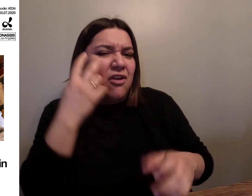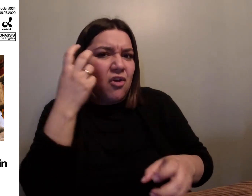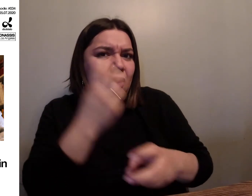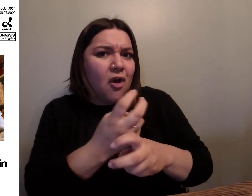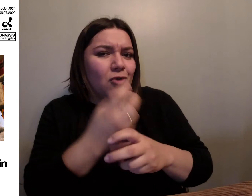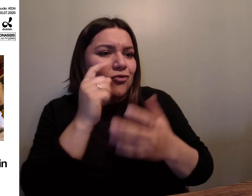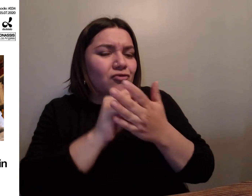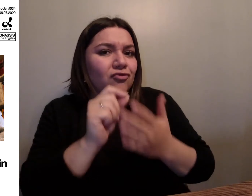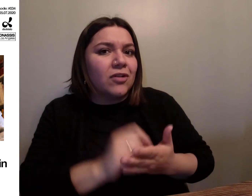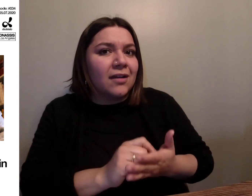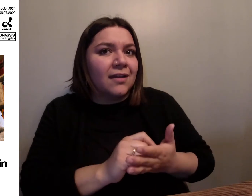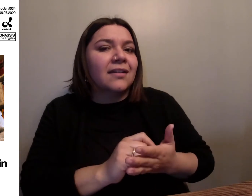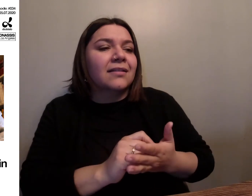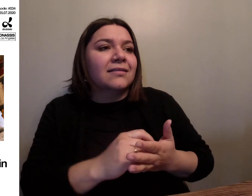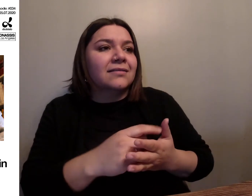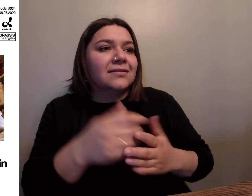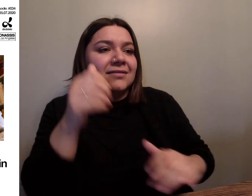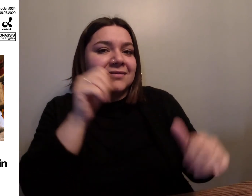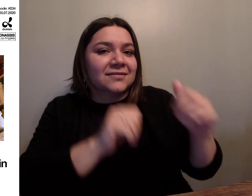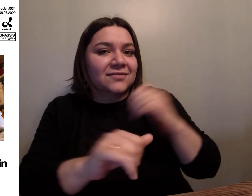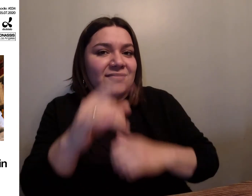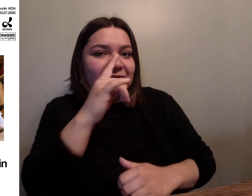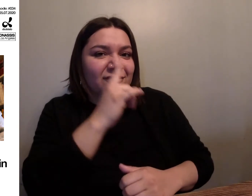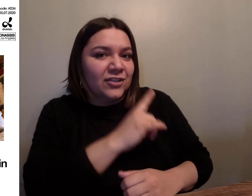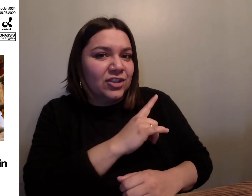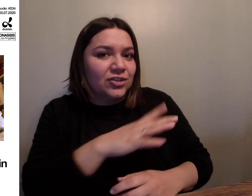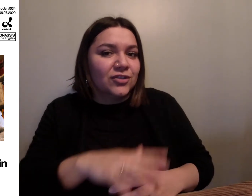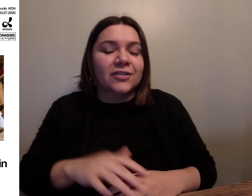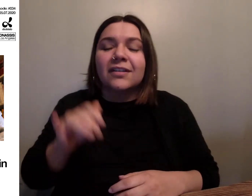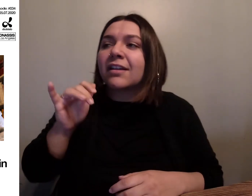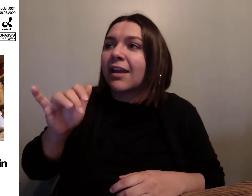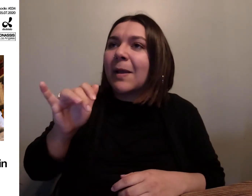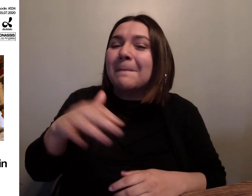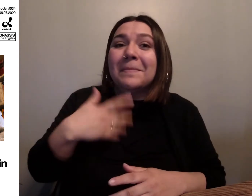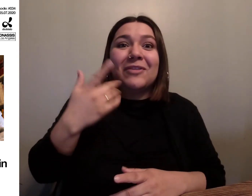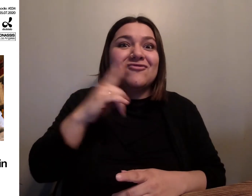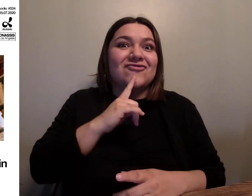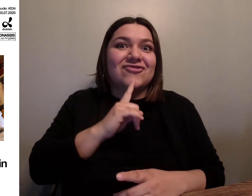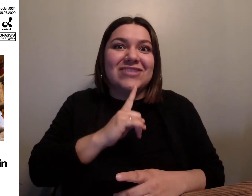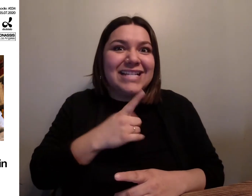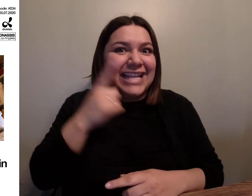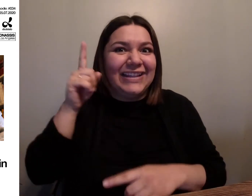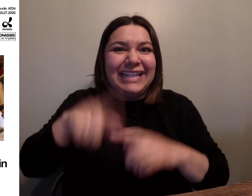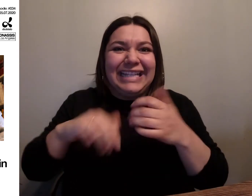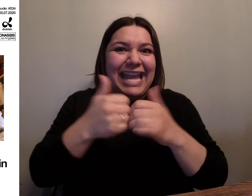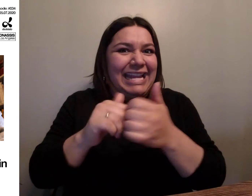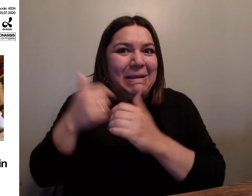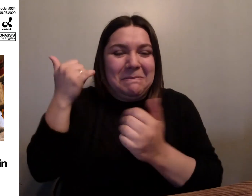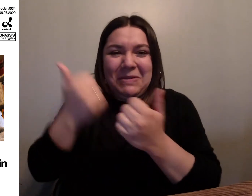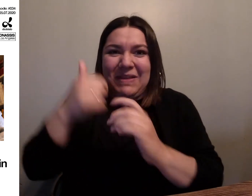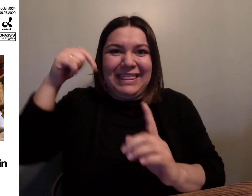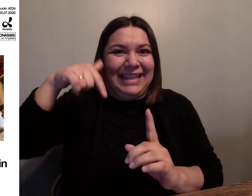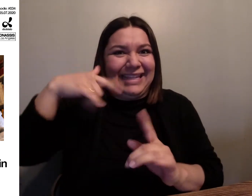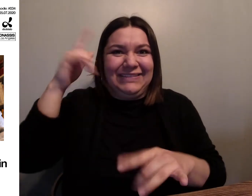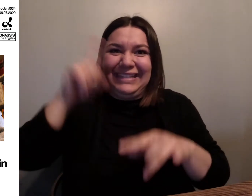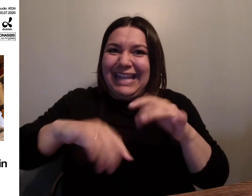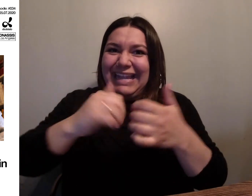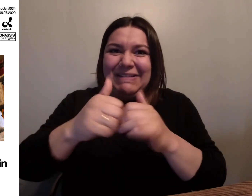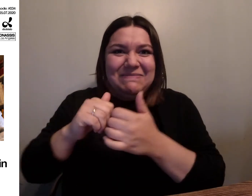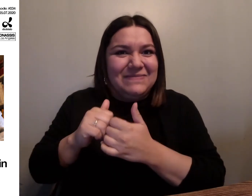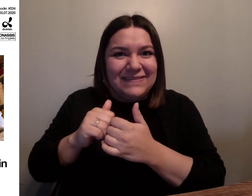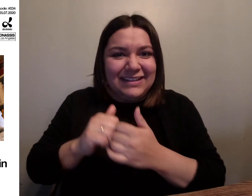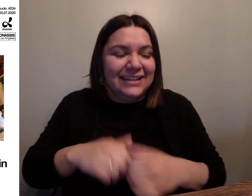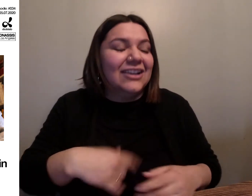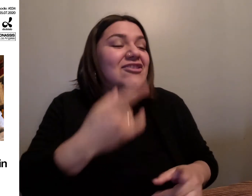this moment to write science fiction. Yes. One cannot compete. One outdoes